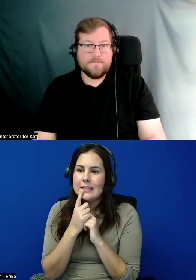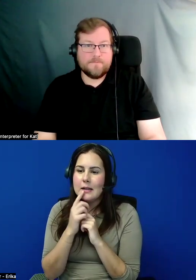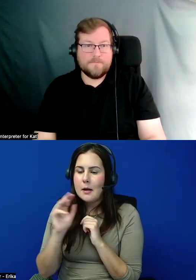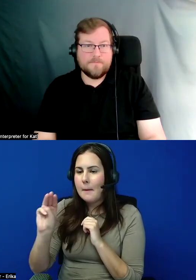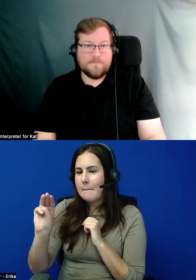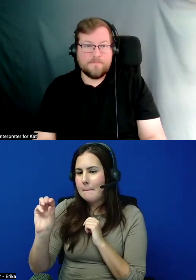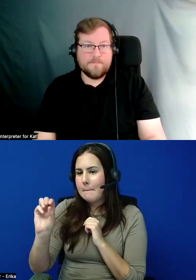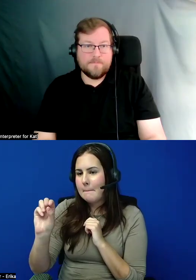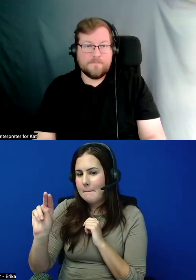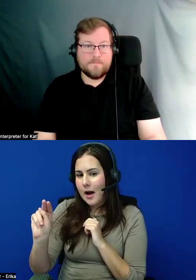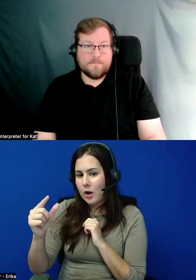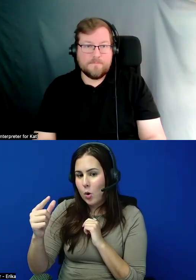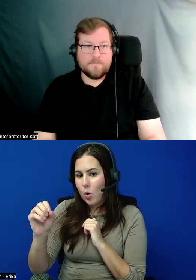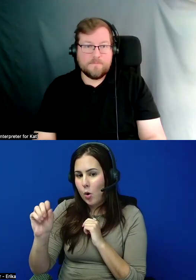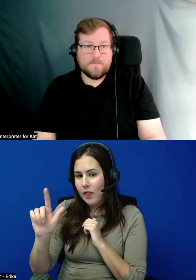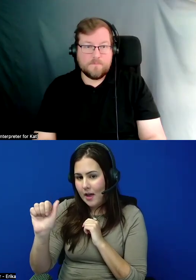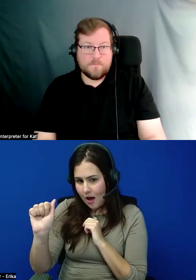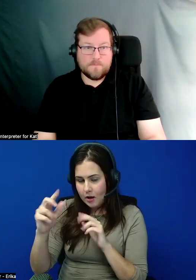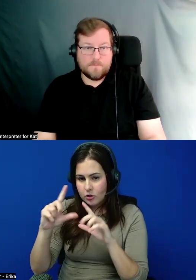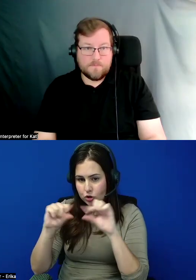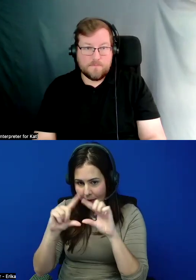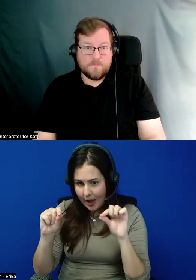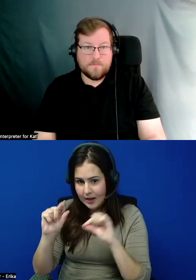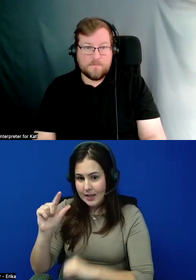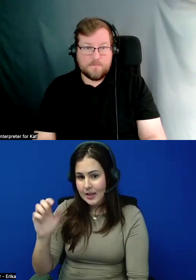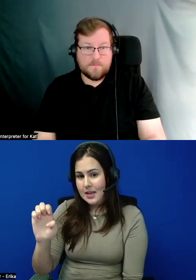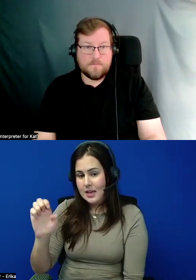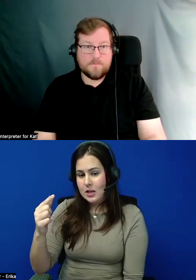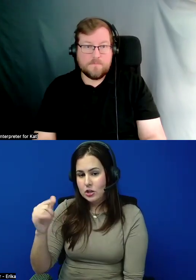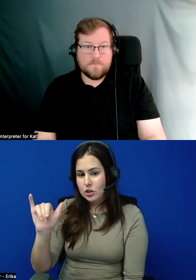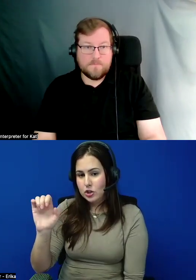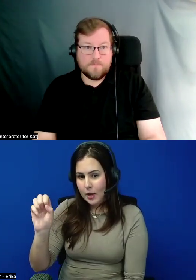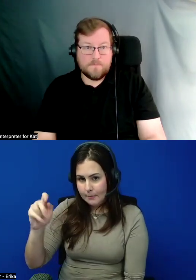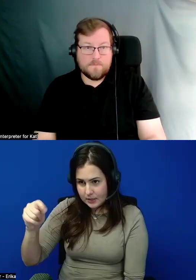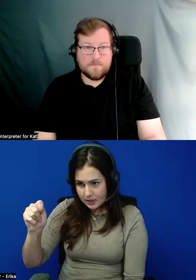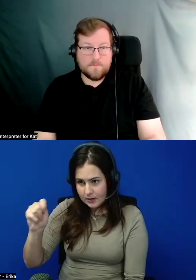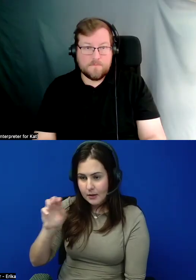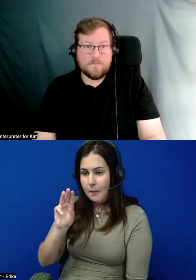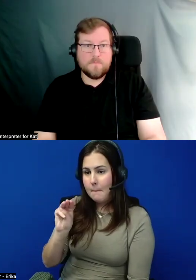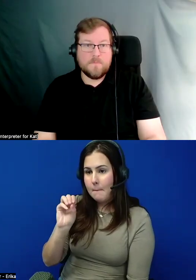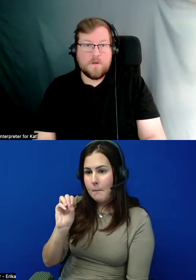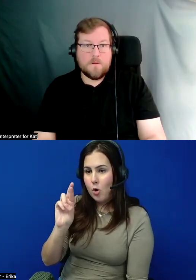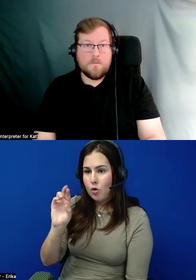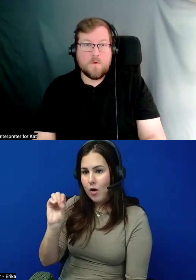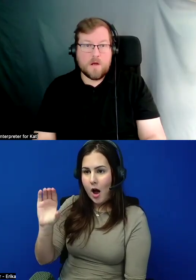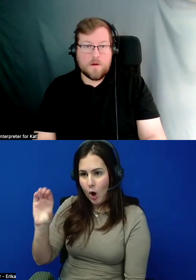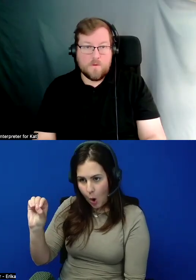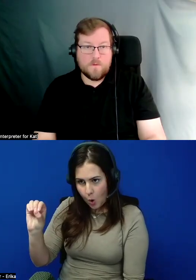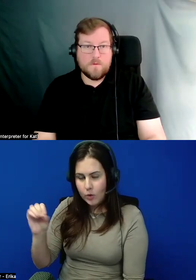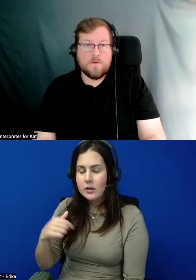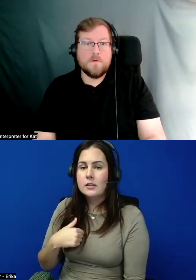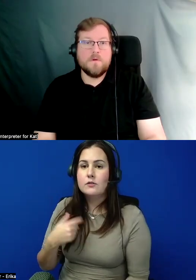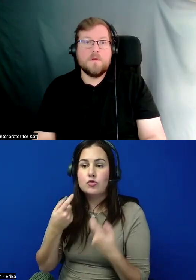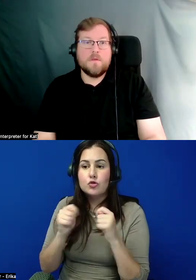Mongolia, Japan, Egypt, Morocco. Also have tried the Galapagos,